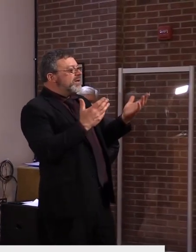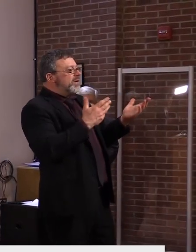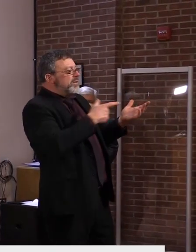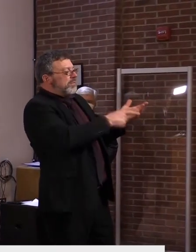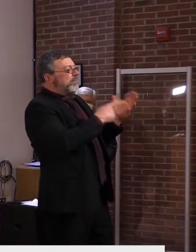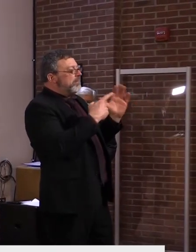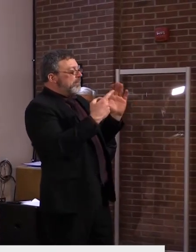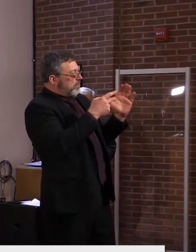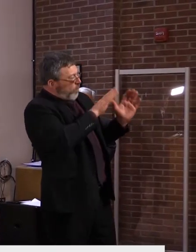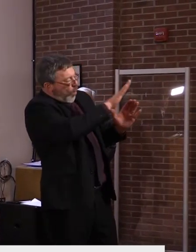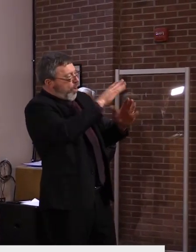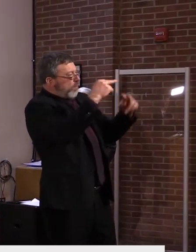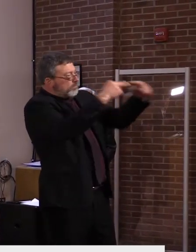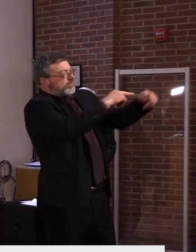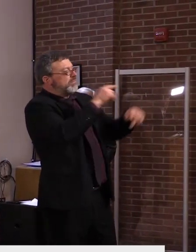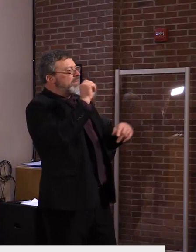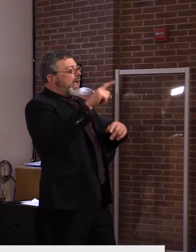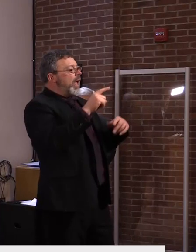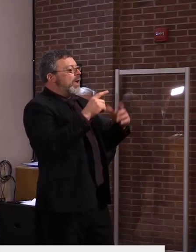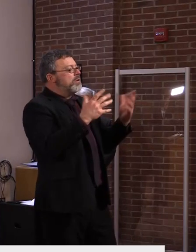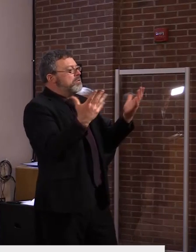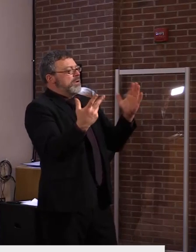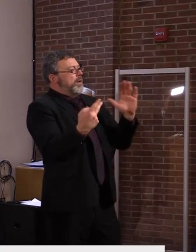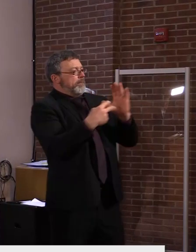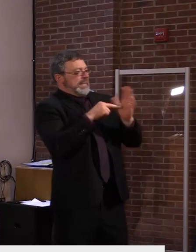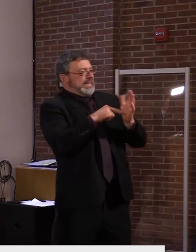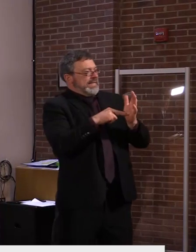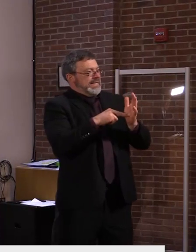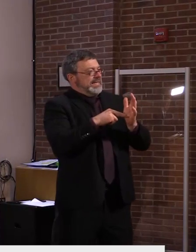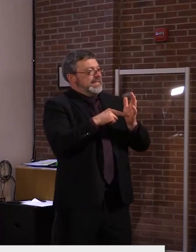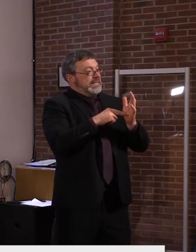they, in their resolution, it said